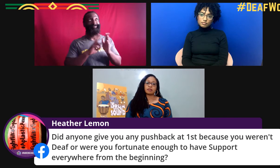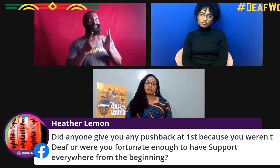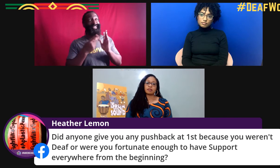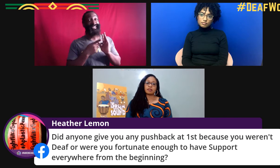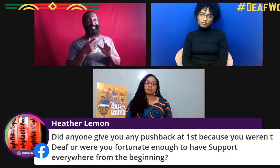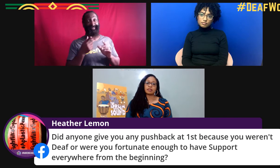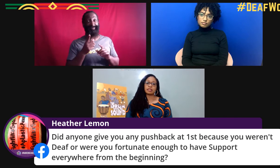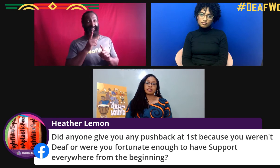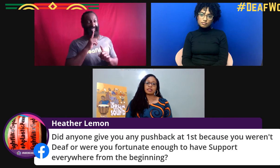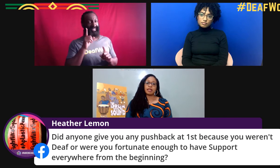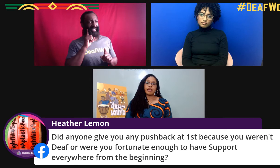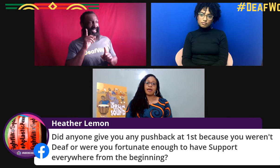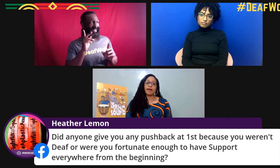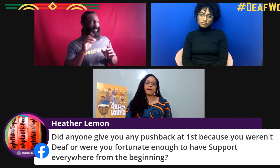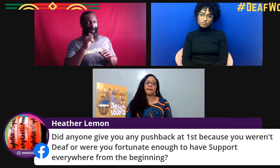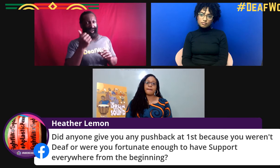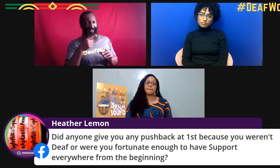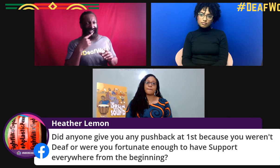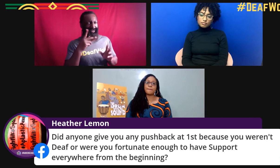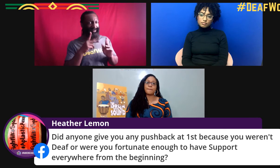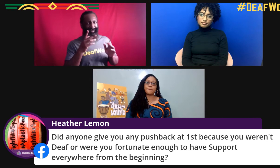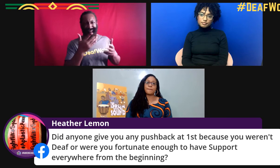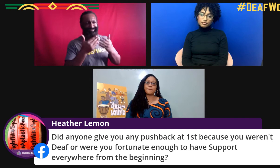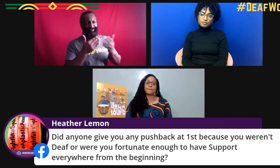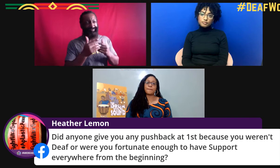everywhere from the beginning? Um,